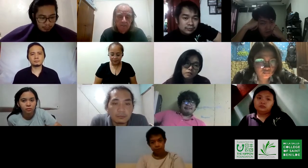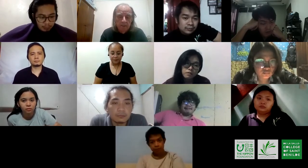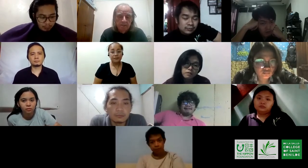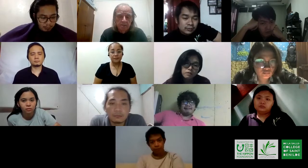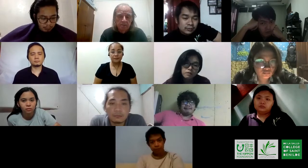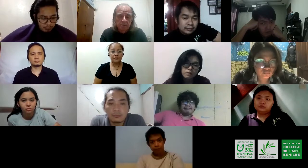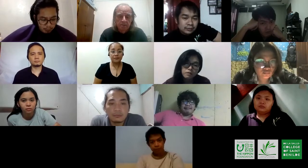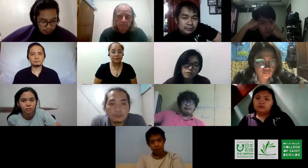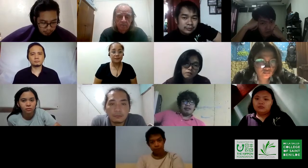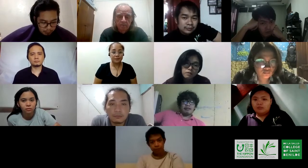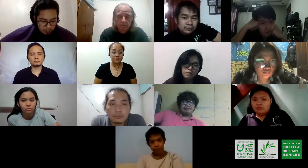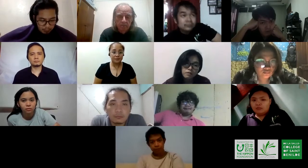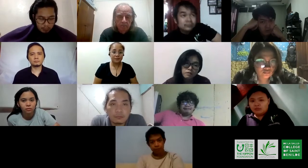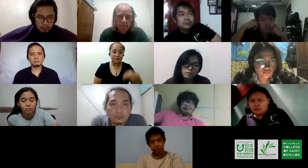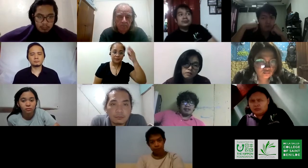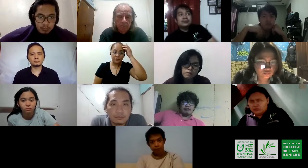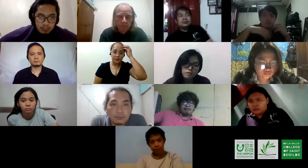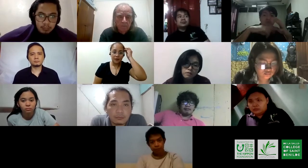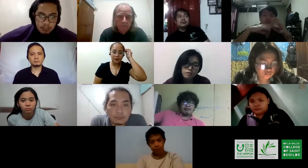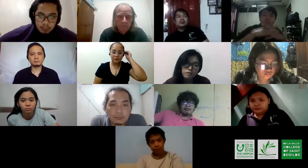And so let's,